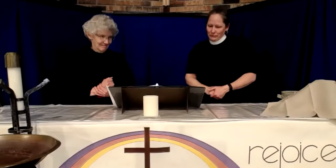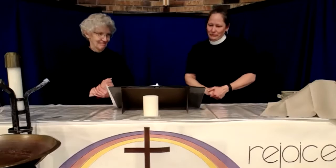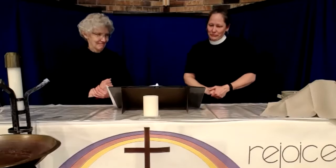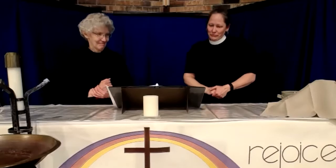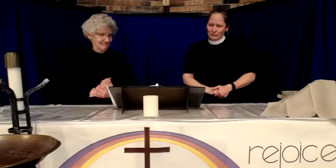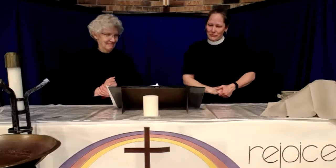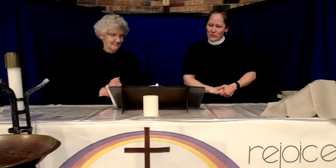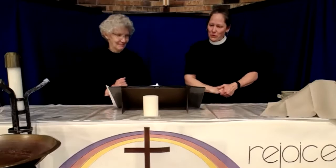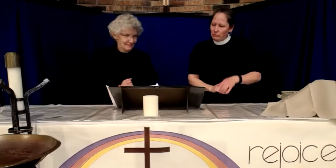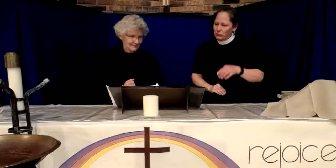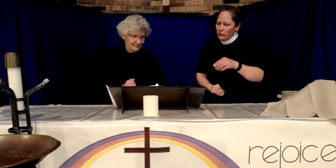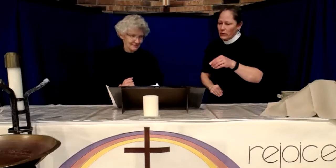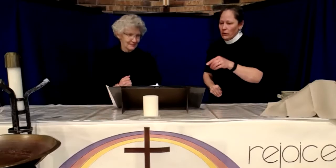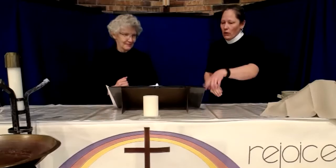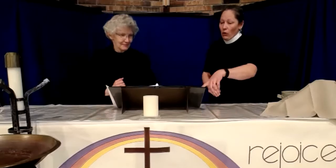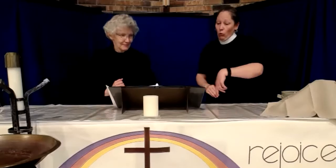6th.